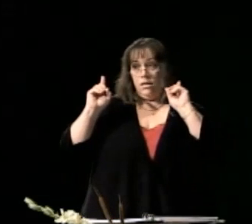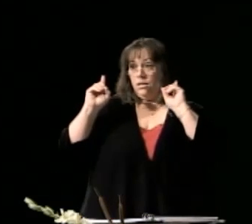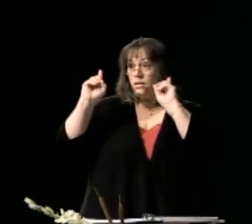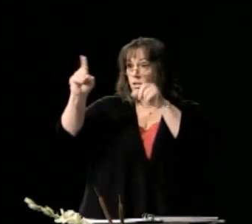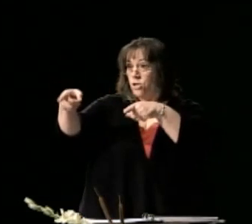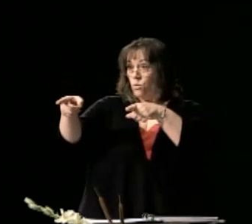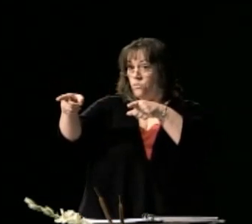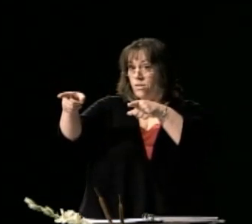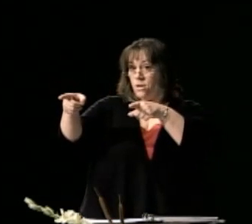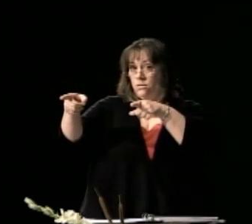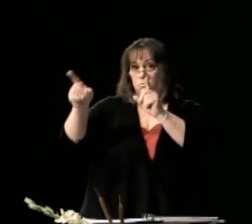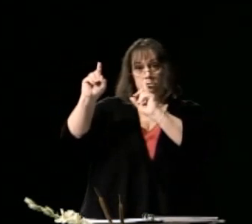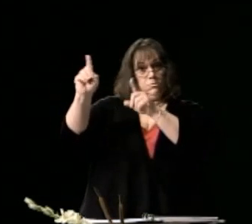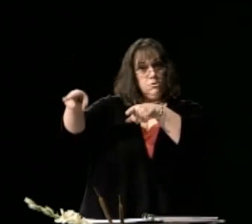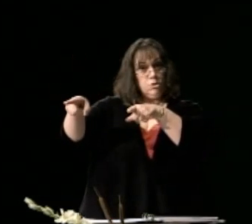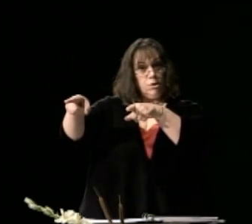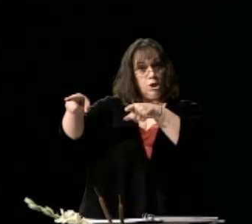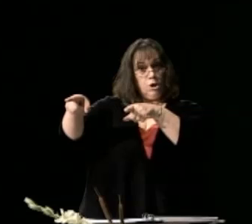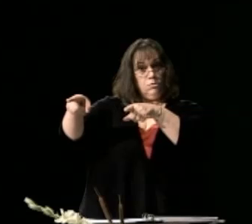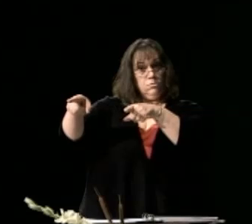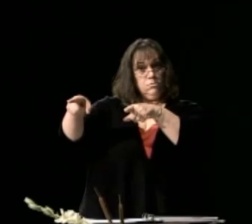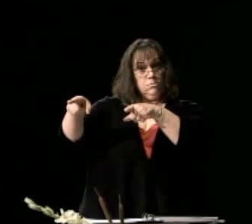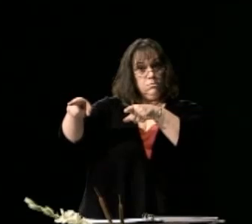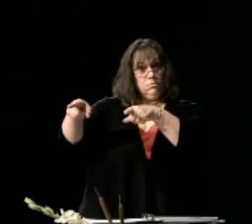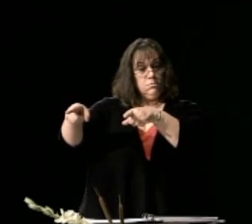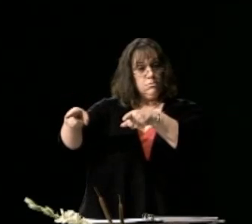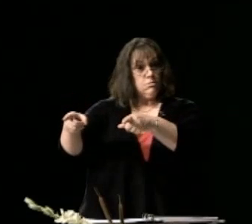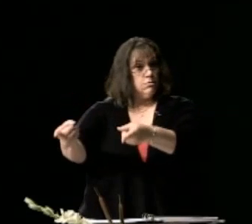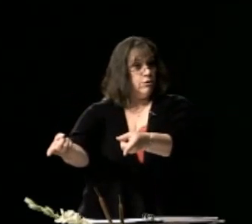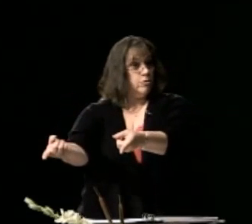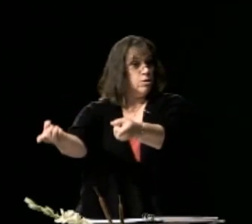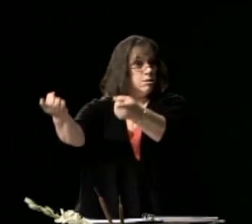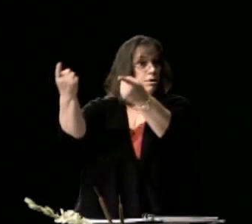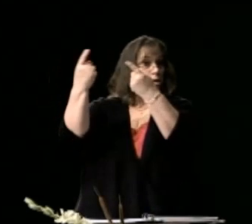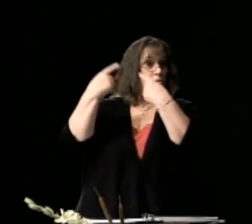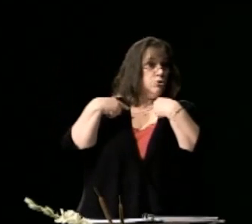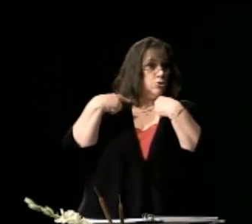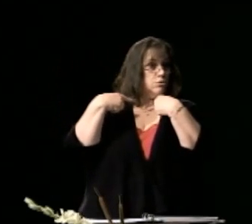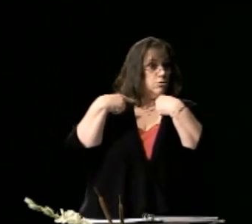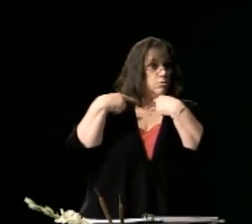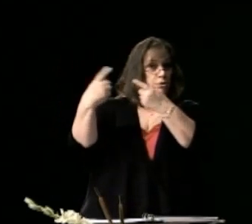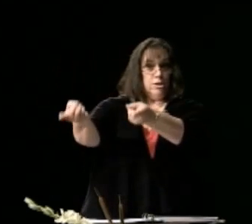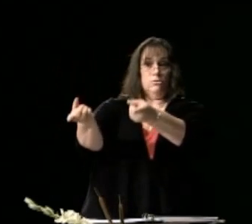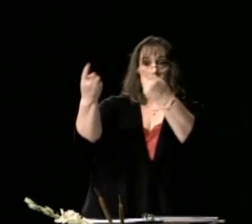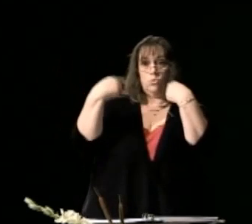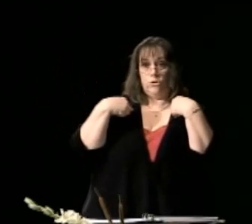Can you go over there? So you want to go. Or if you want someone to come to you, you bring it towards you.